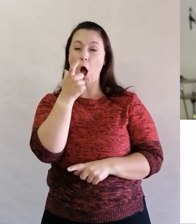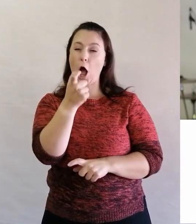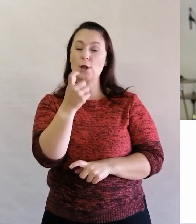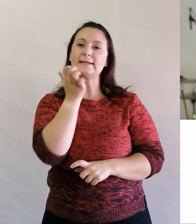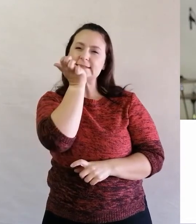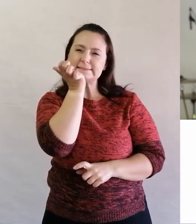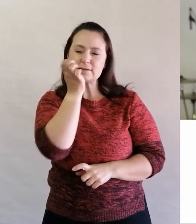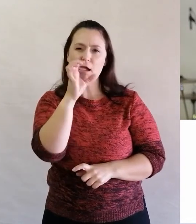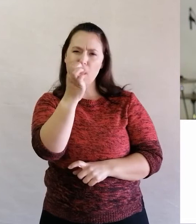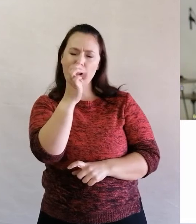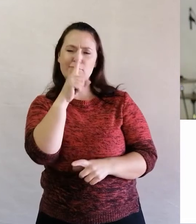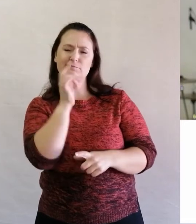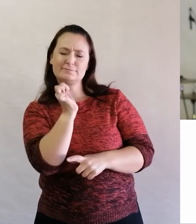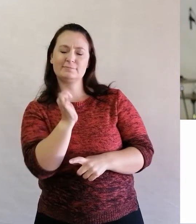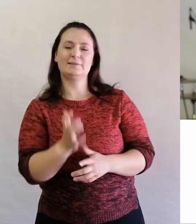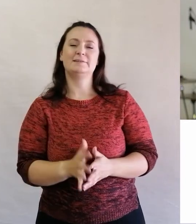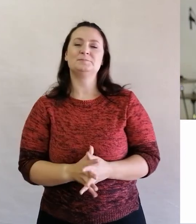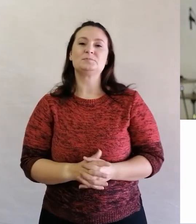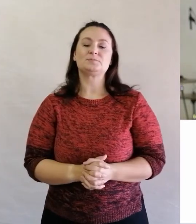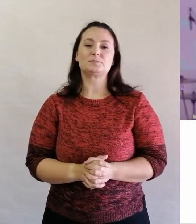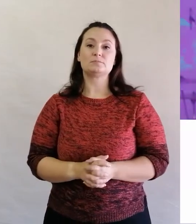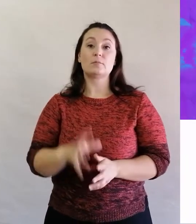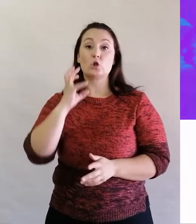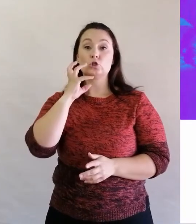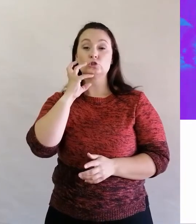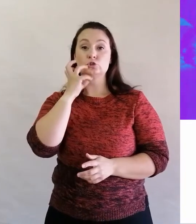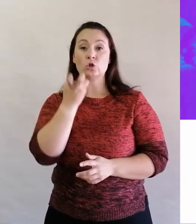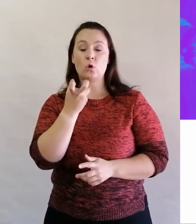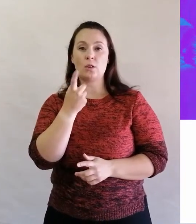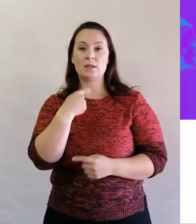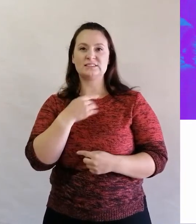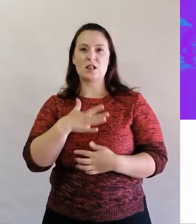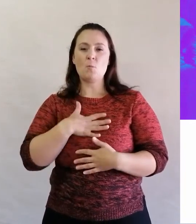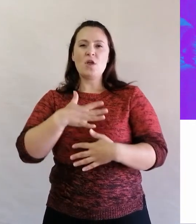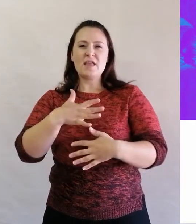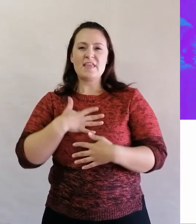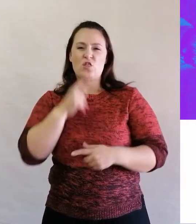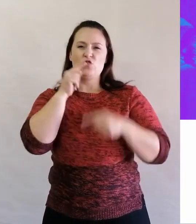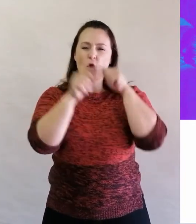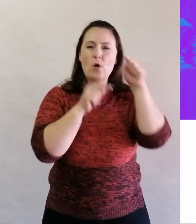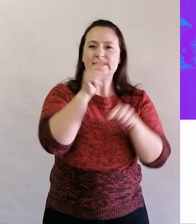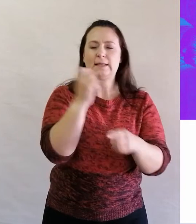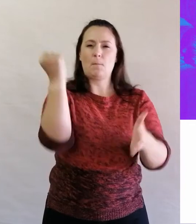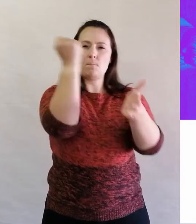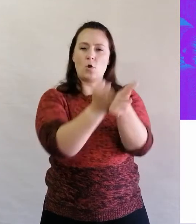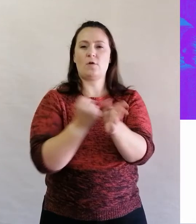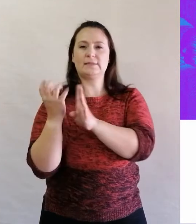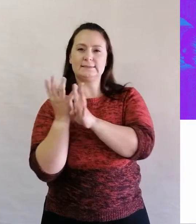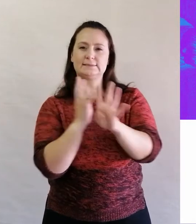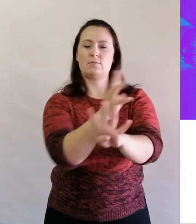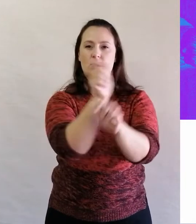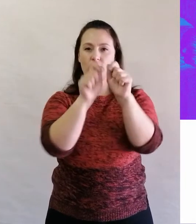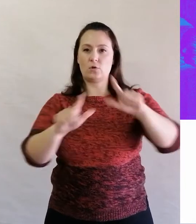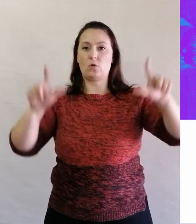nut. Chapter 9, verse 1. But Saul, still breathing threats and murder against the disciples of the Lord, went